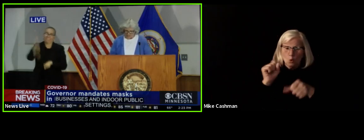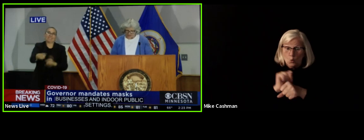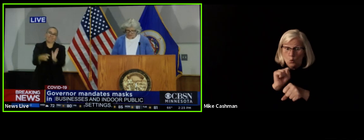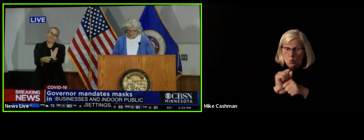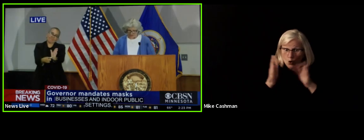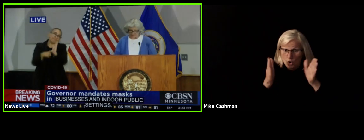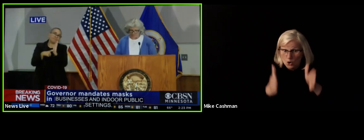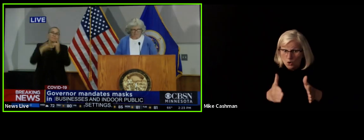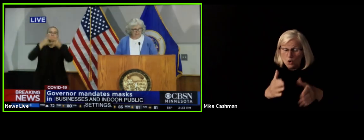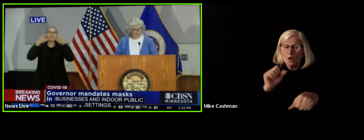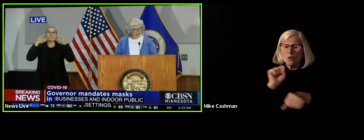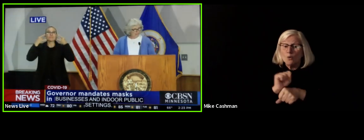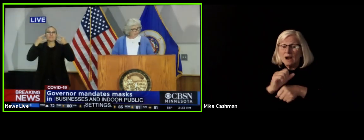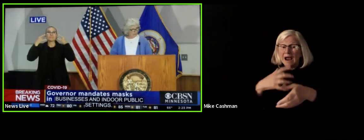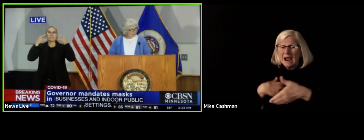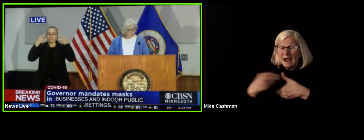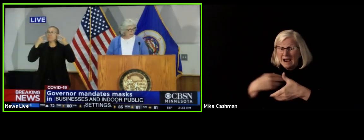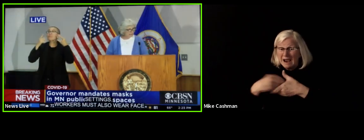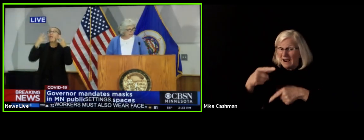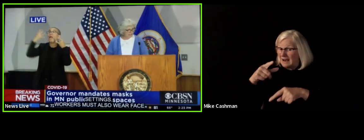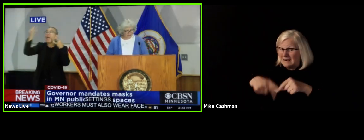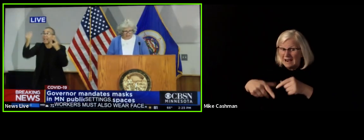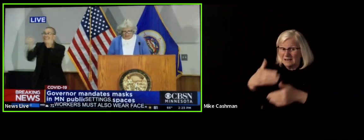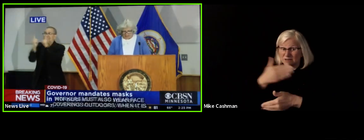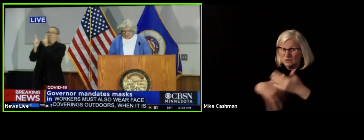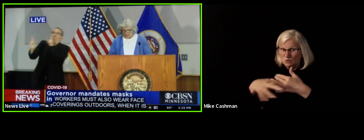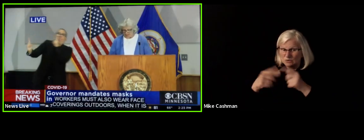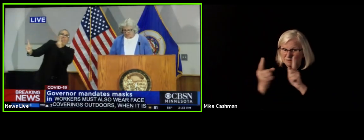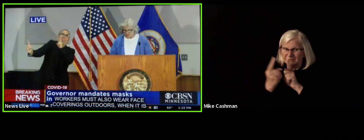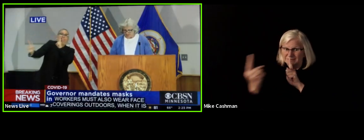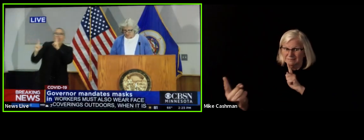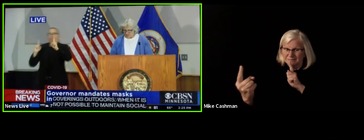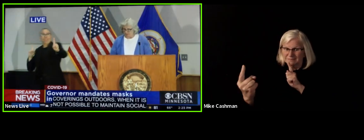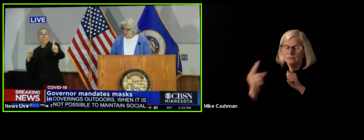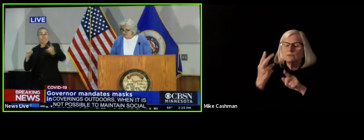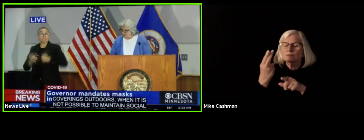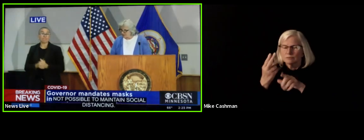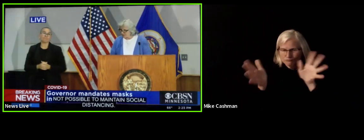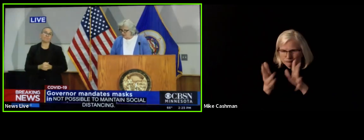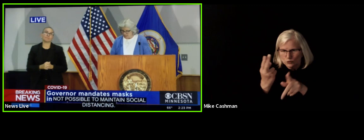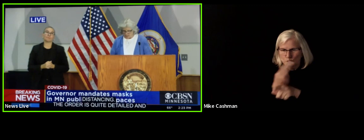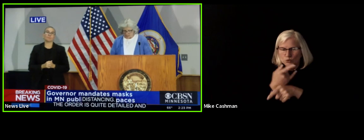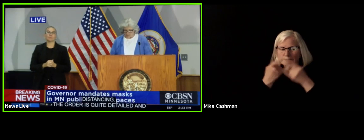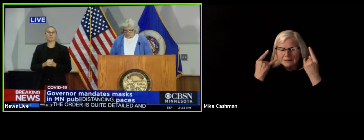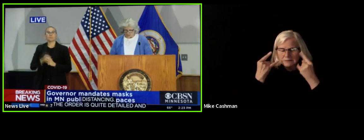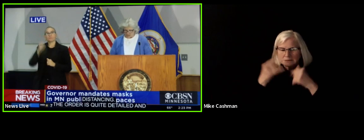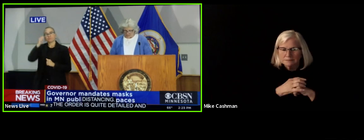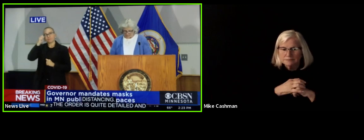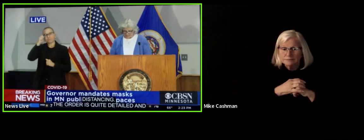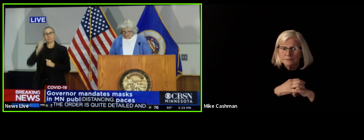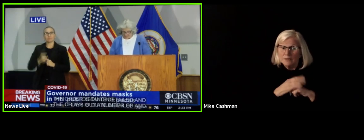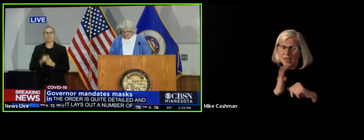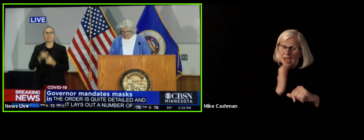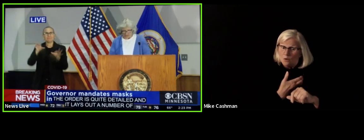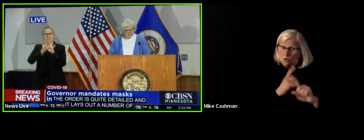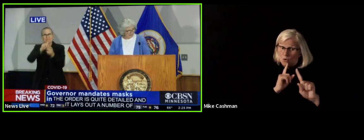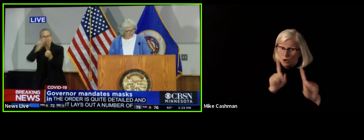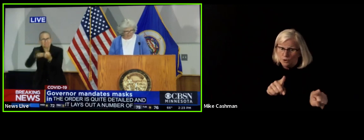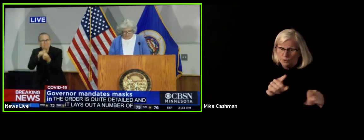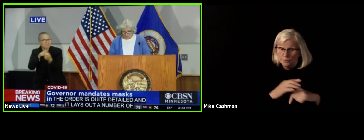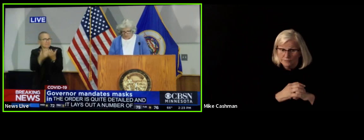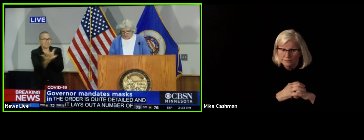social distancing. The order is quite detailed. It lays out a number of specifics which are contained in